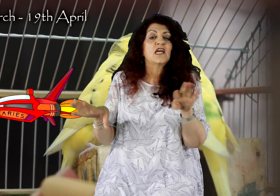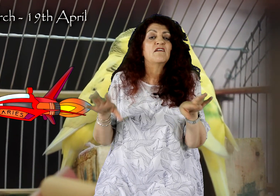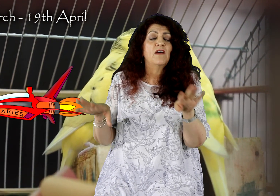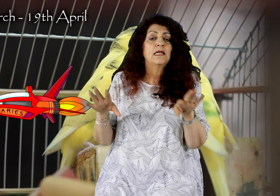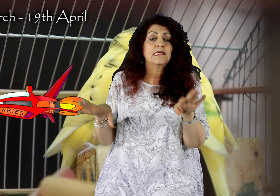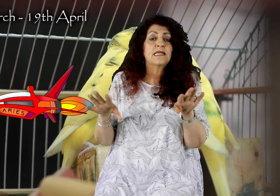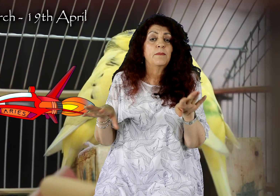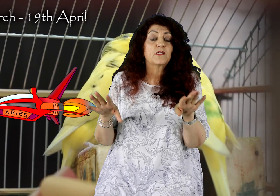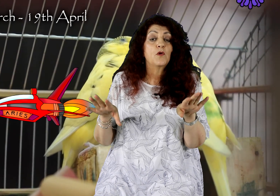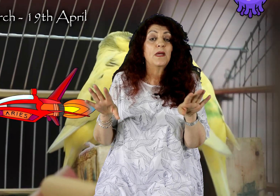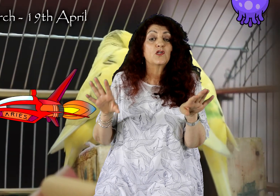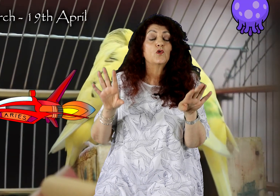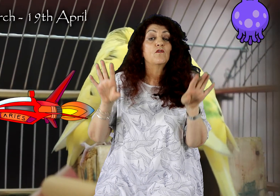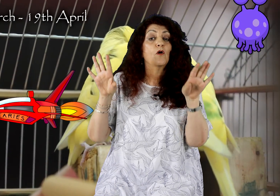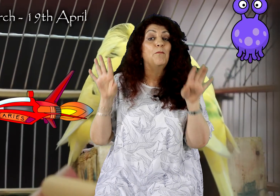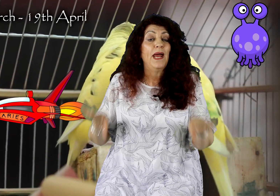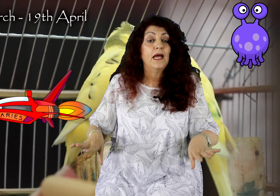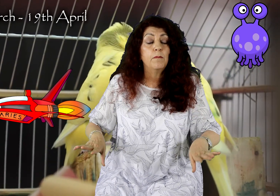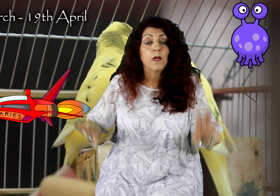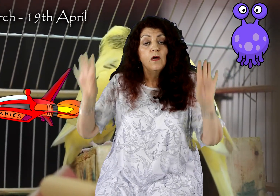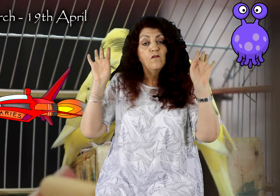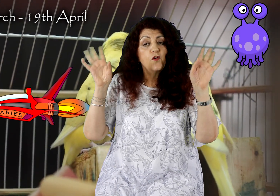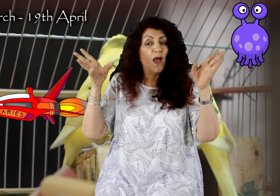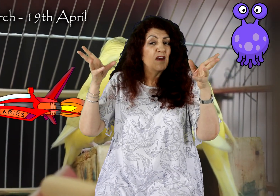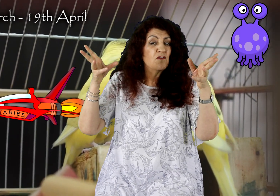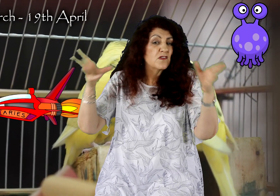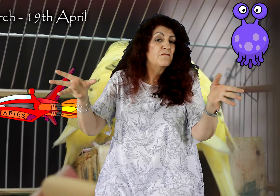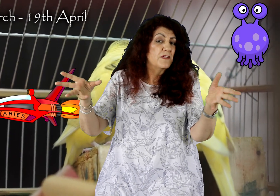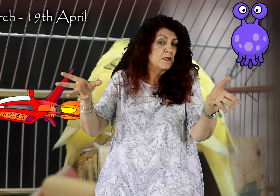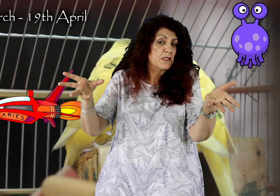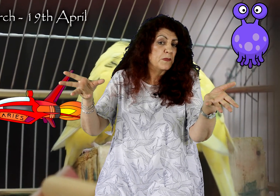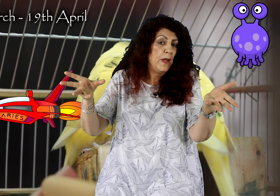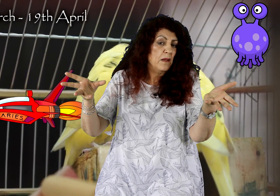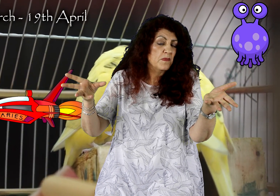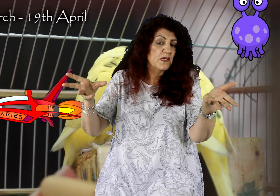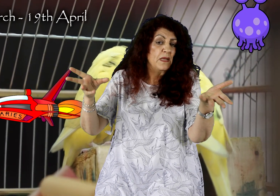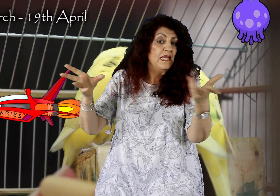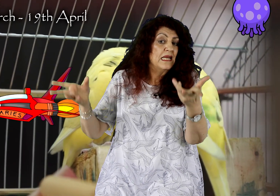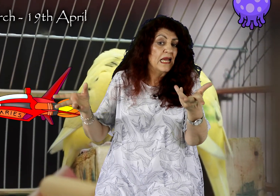are finally snapping, so make sure you've got backup, a few handfuls of vitamins, perhaps some healing